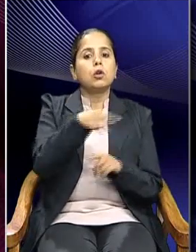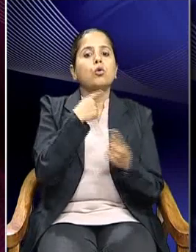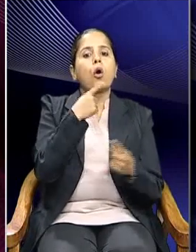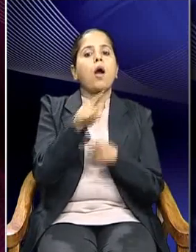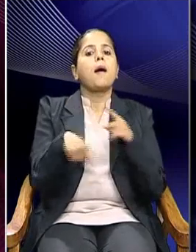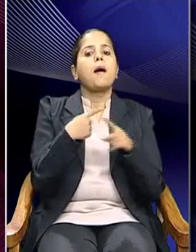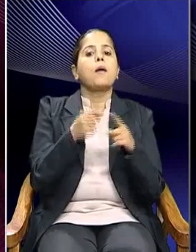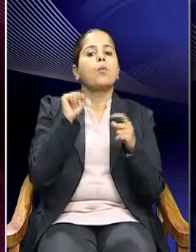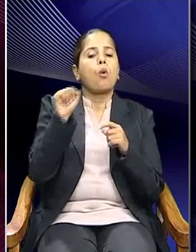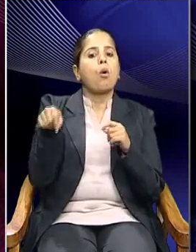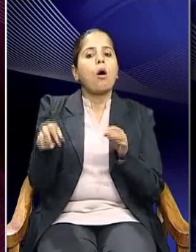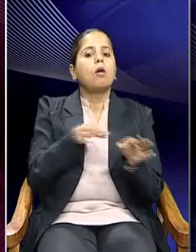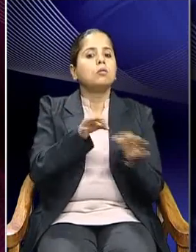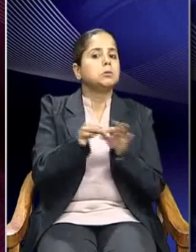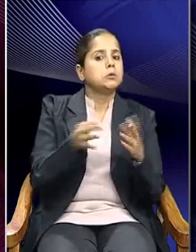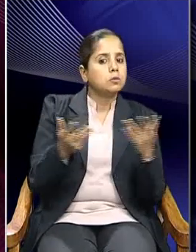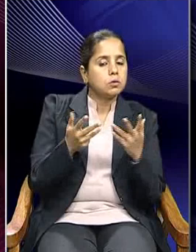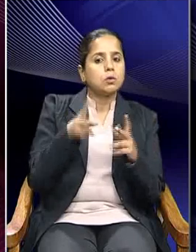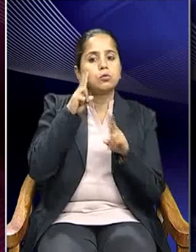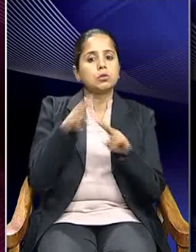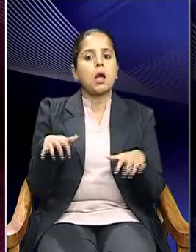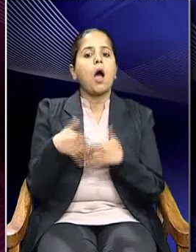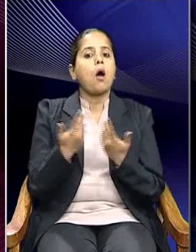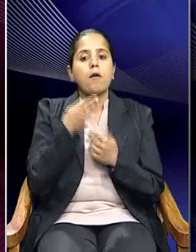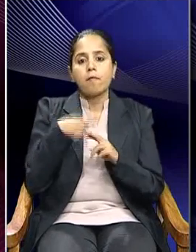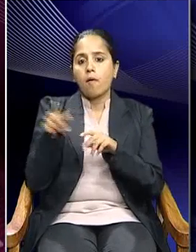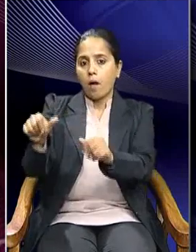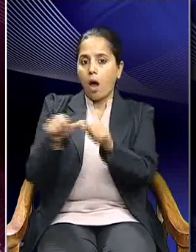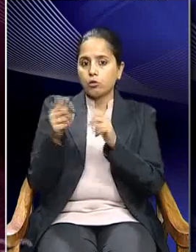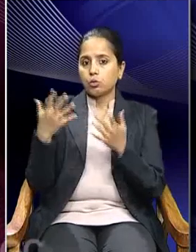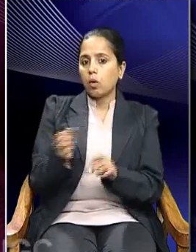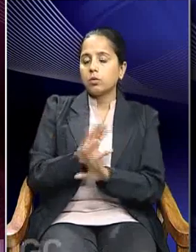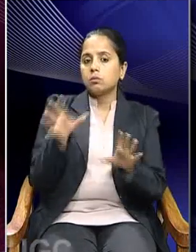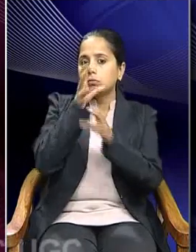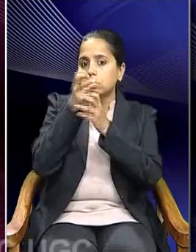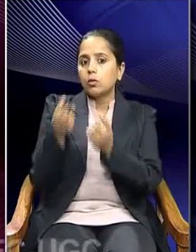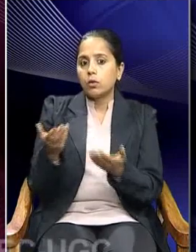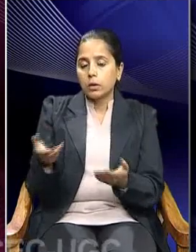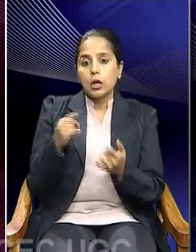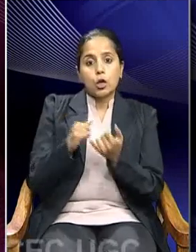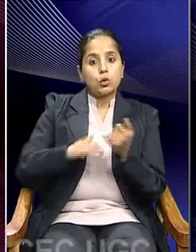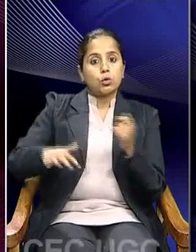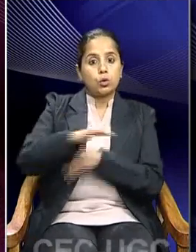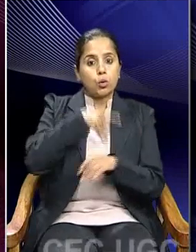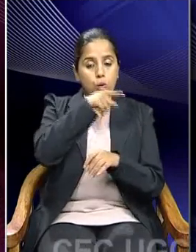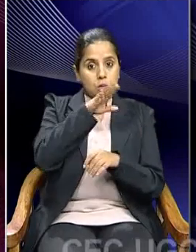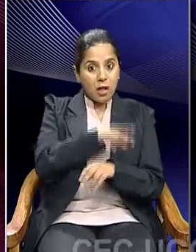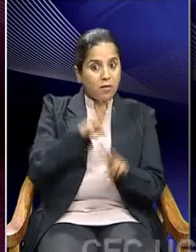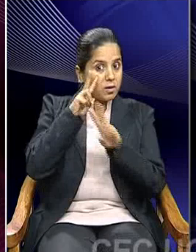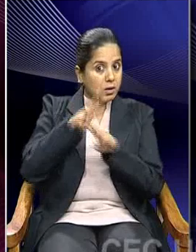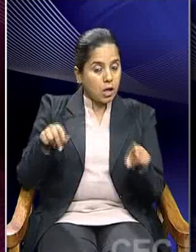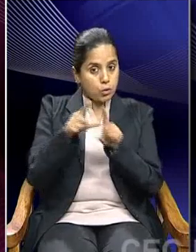discusses this or does a research on such issues? When a sociologist does a